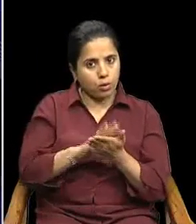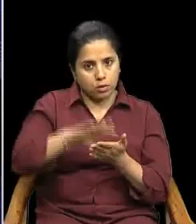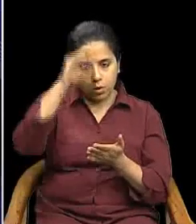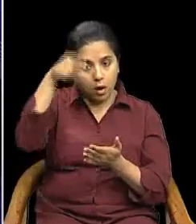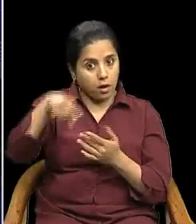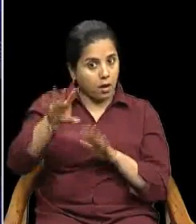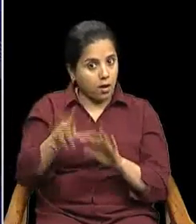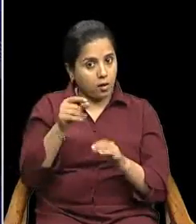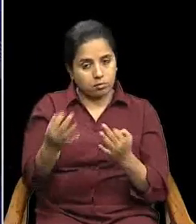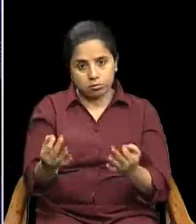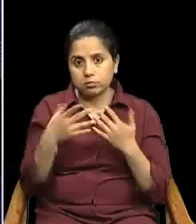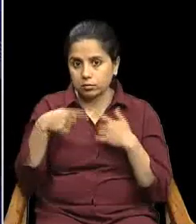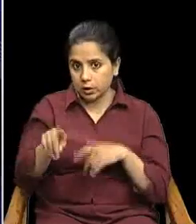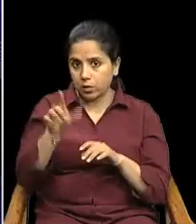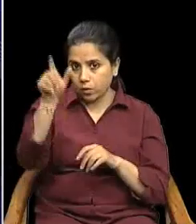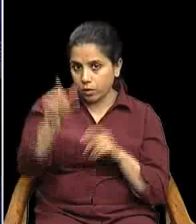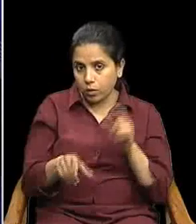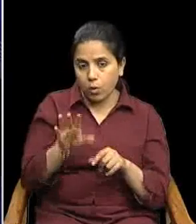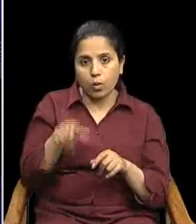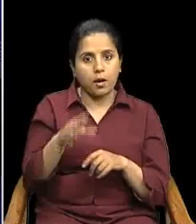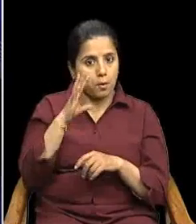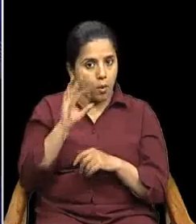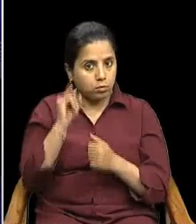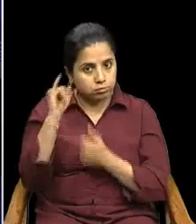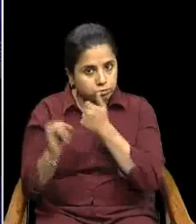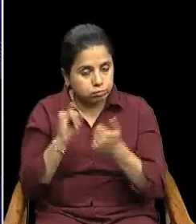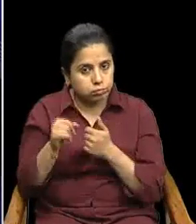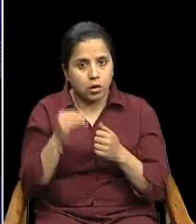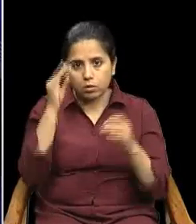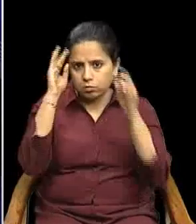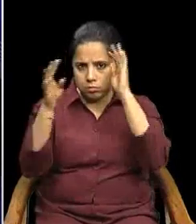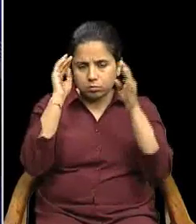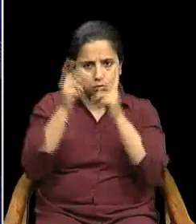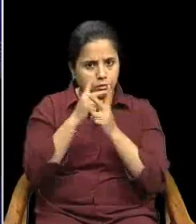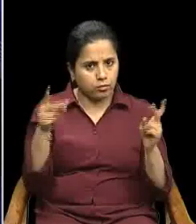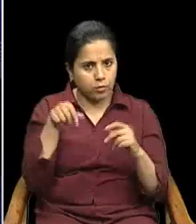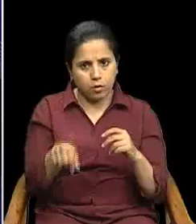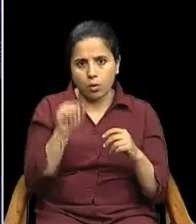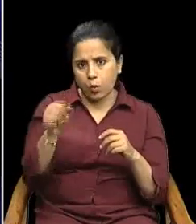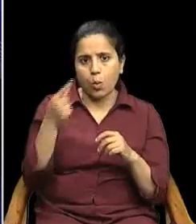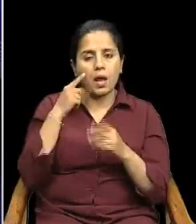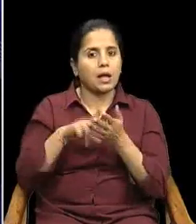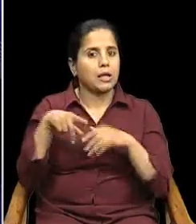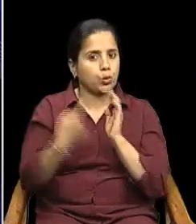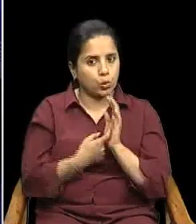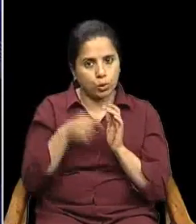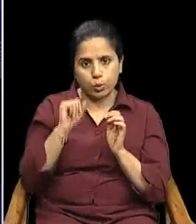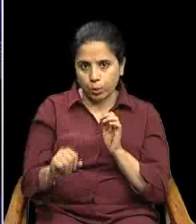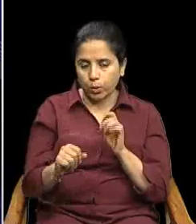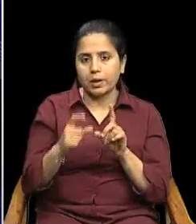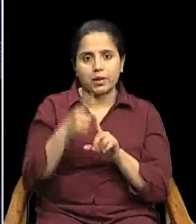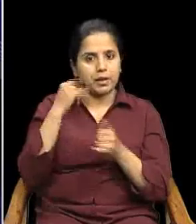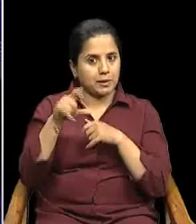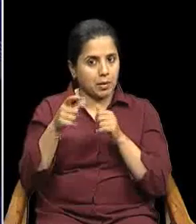becoming effective, critical, creative thinkers in the interdisciplinary